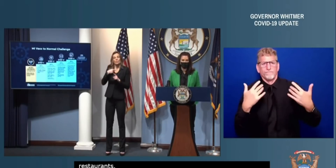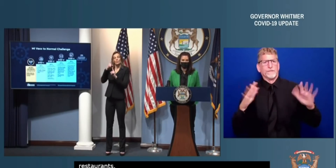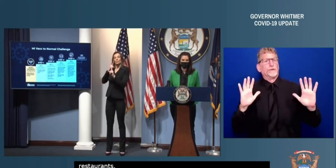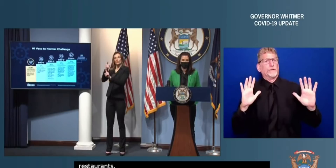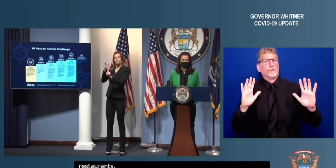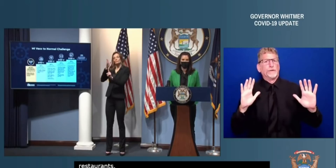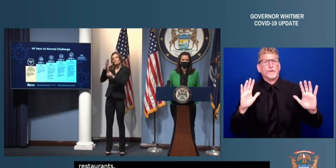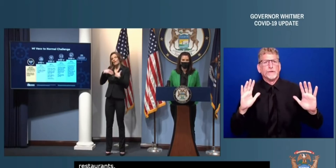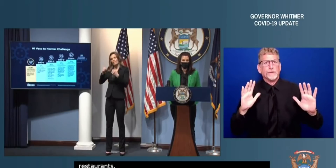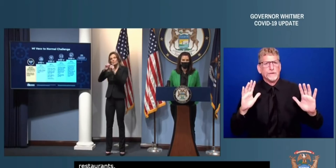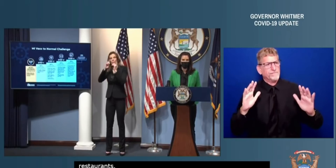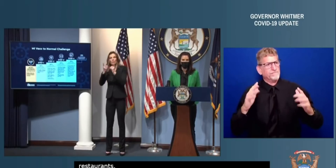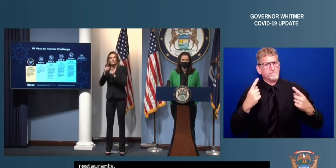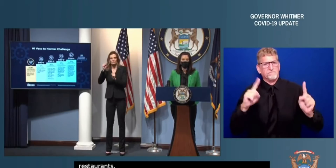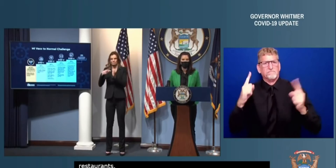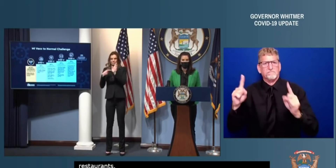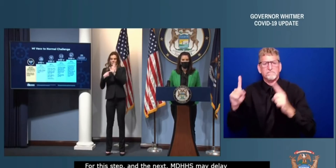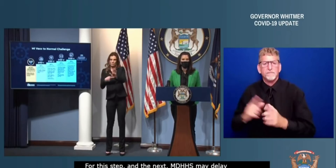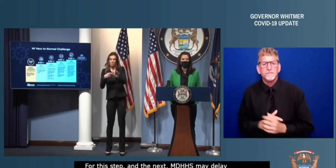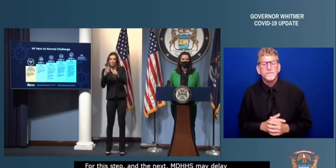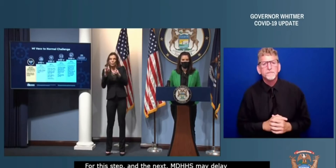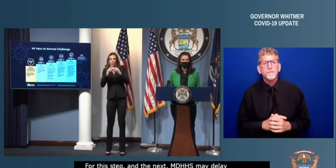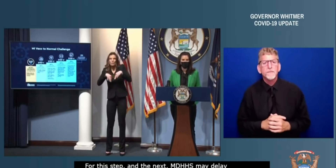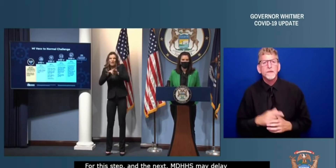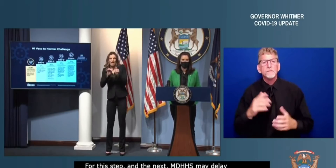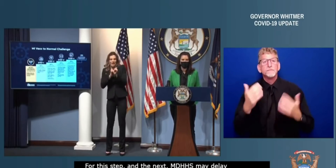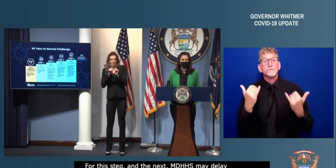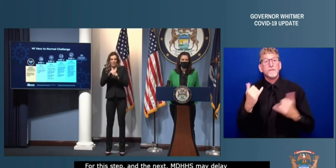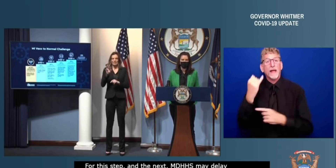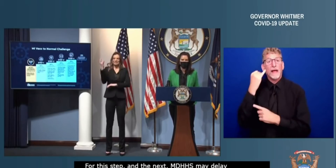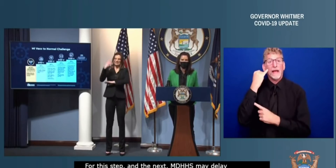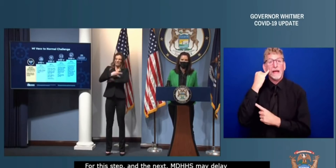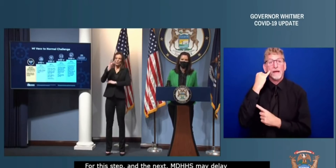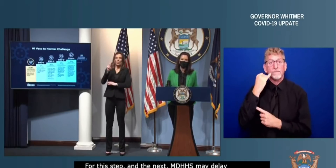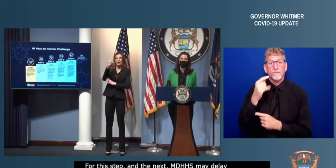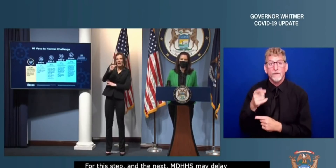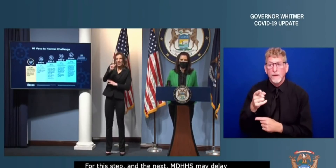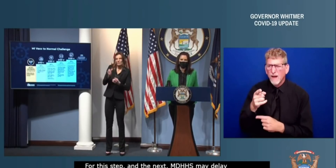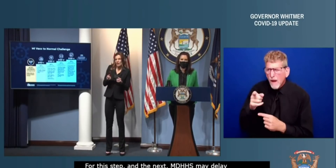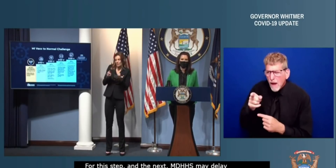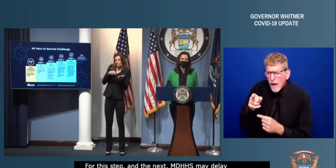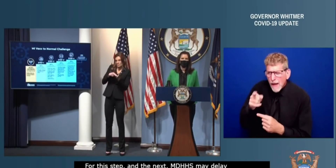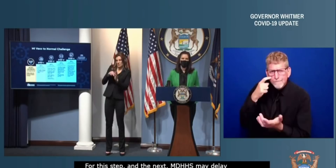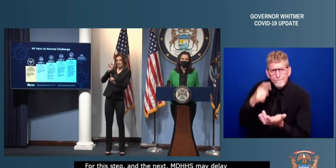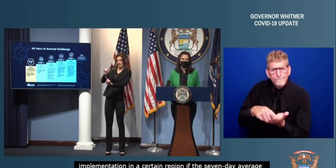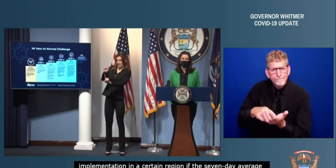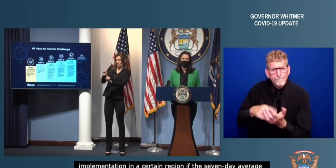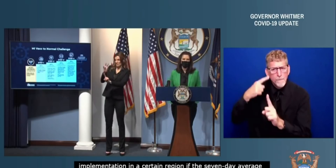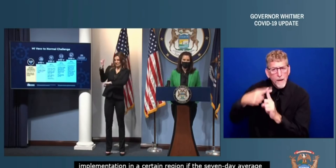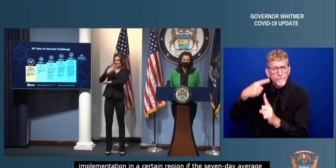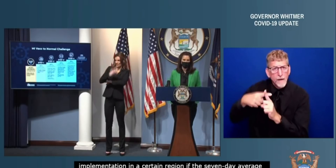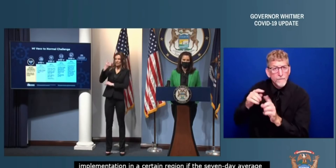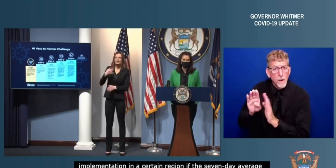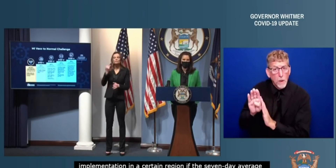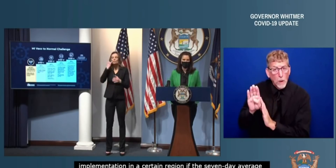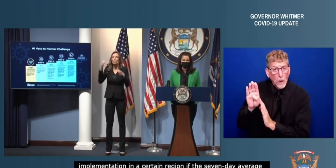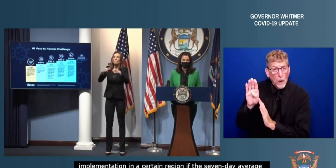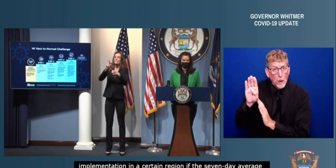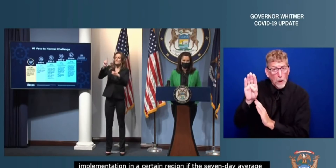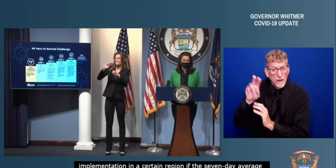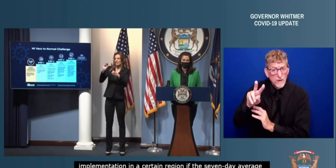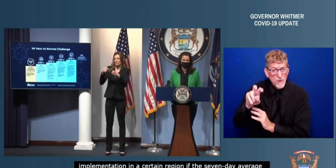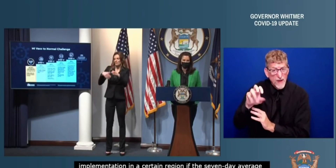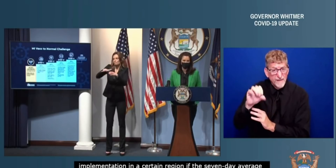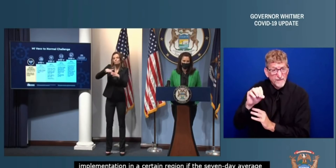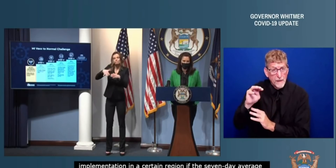is greater than 250 a day per million Michiganders. We believe this is unlikely, but it's an important safety valve if